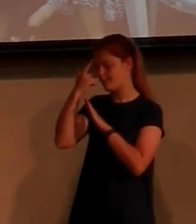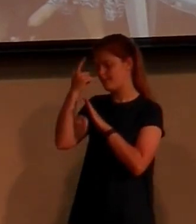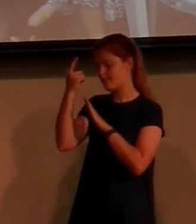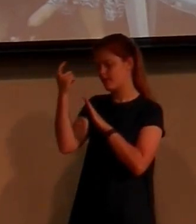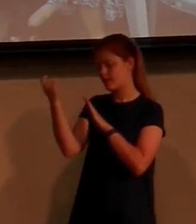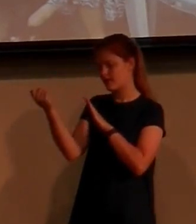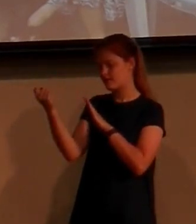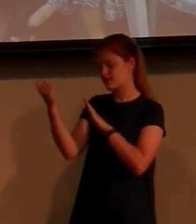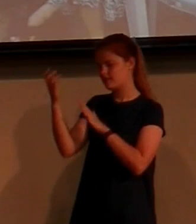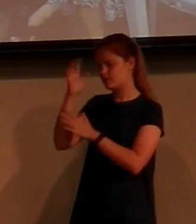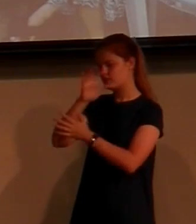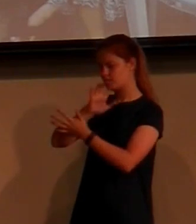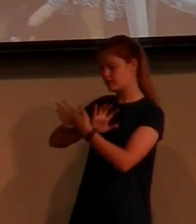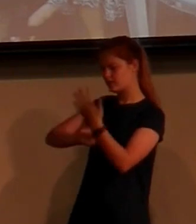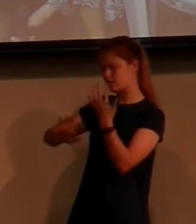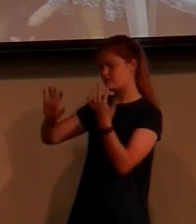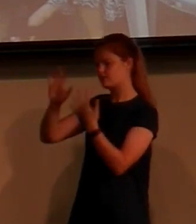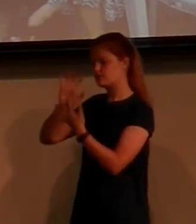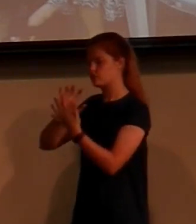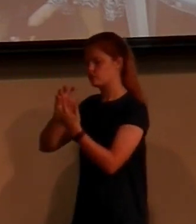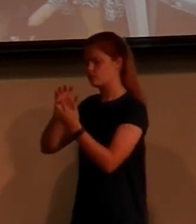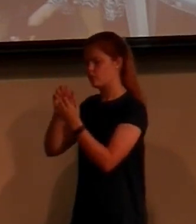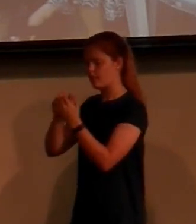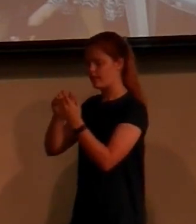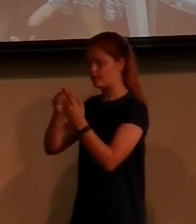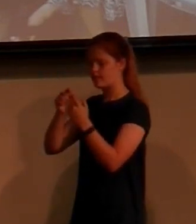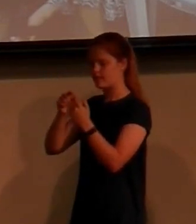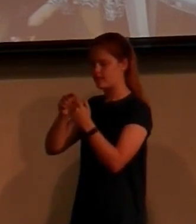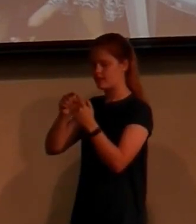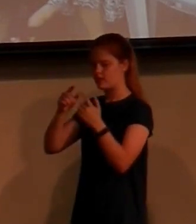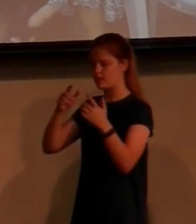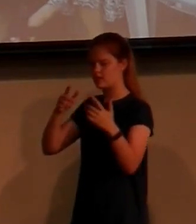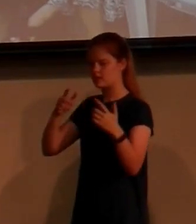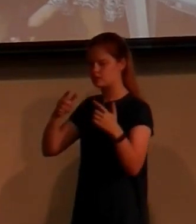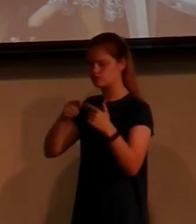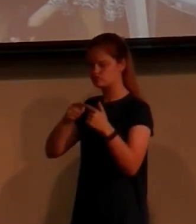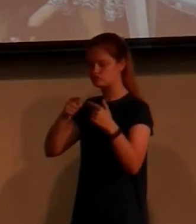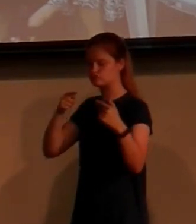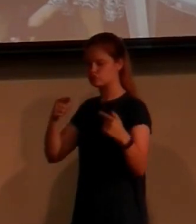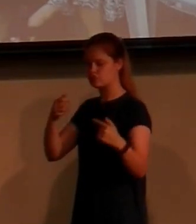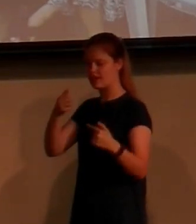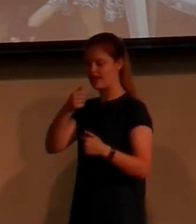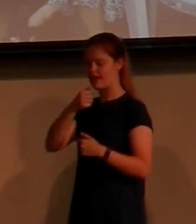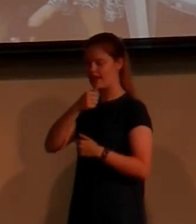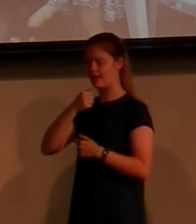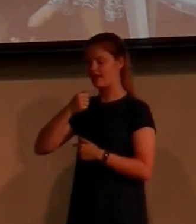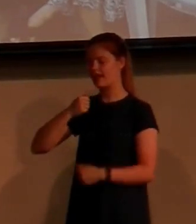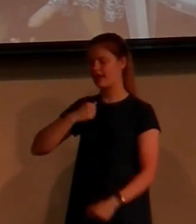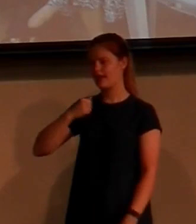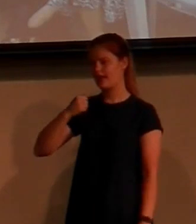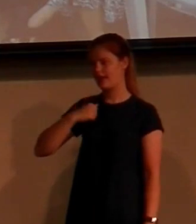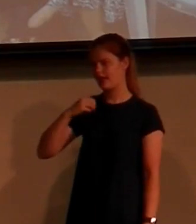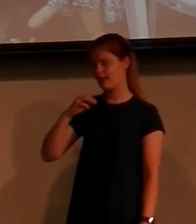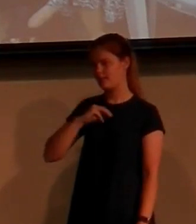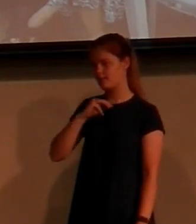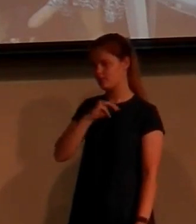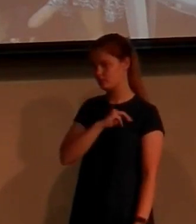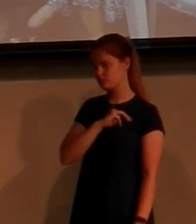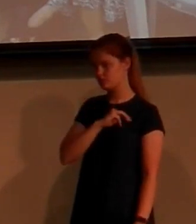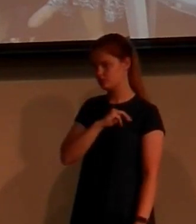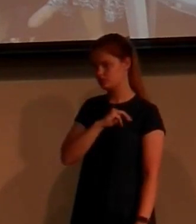of the contrary gang members. So we were